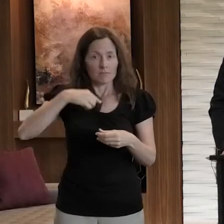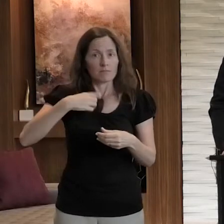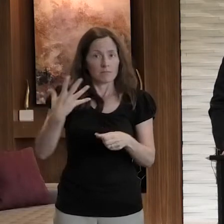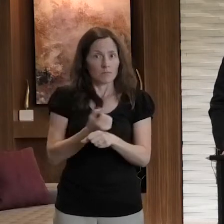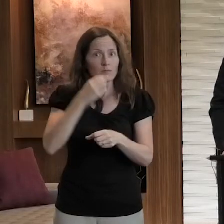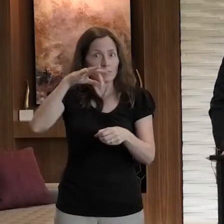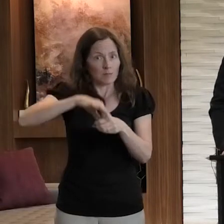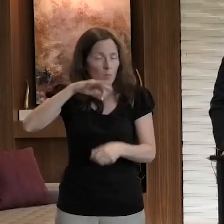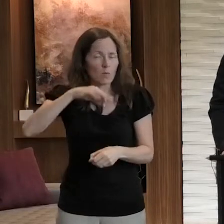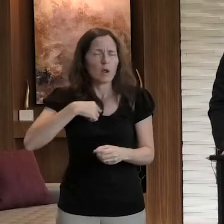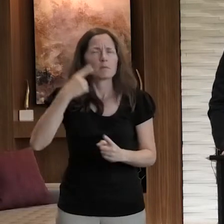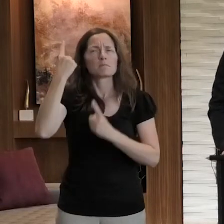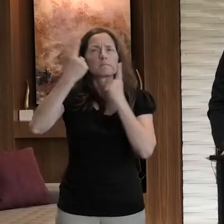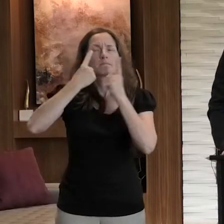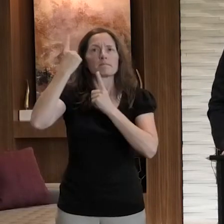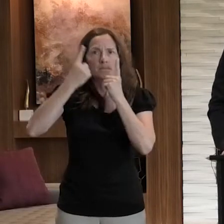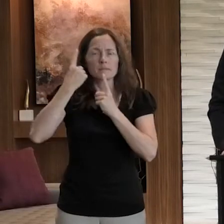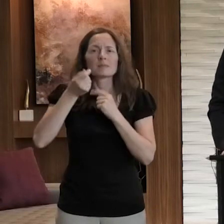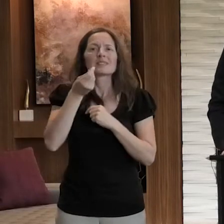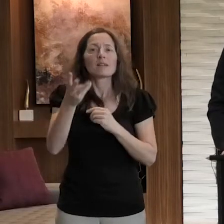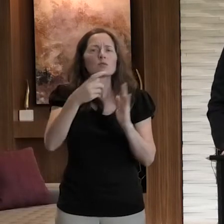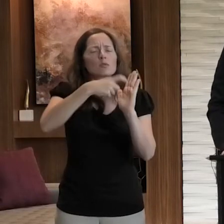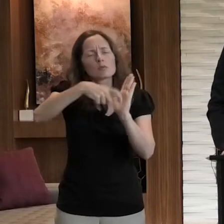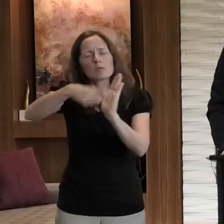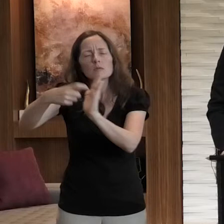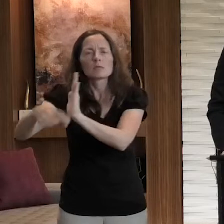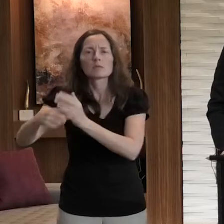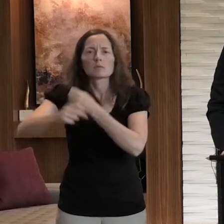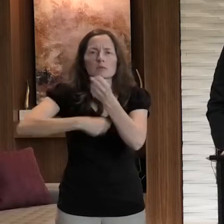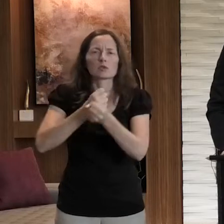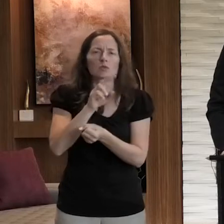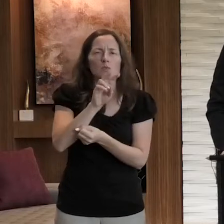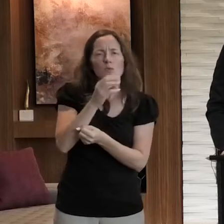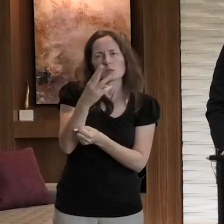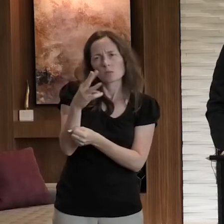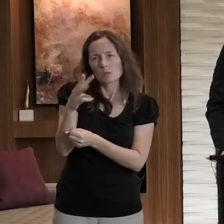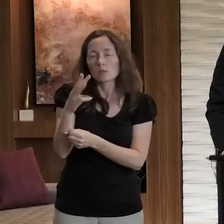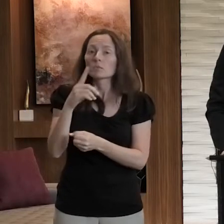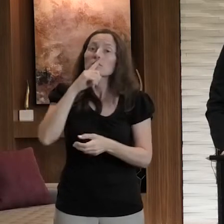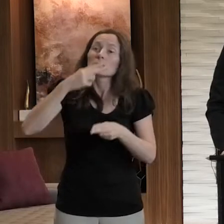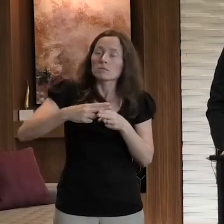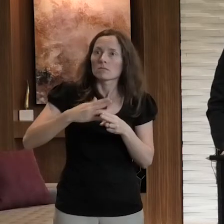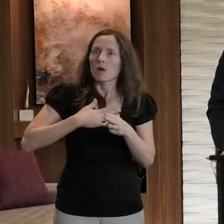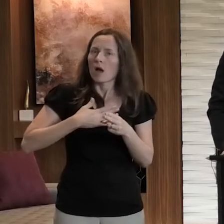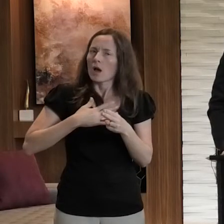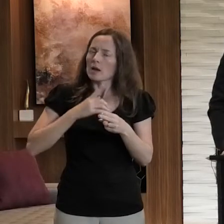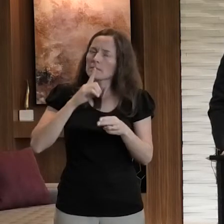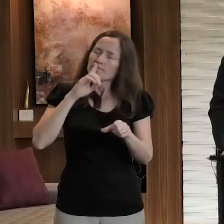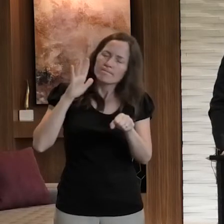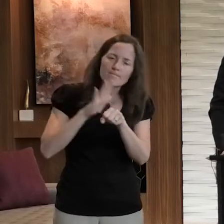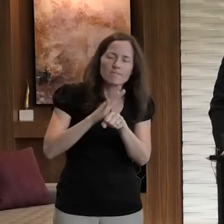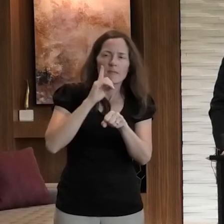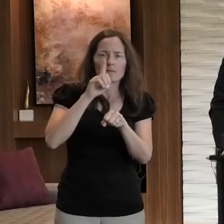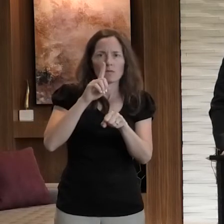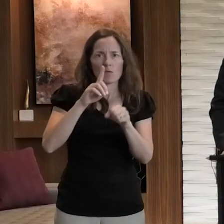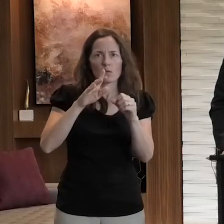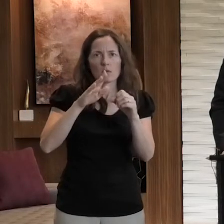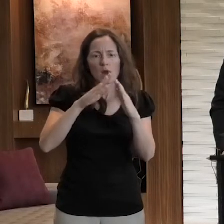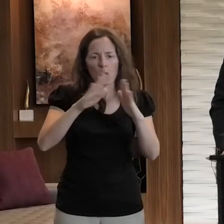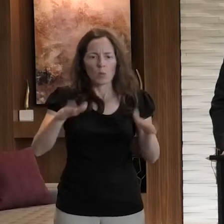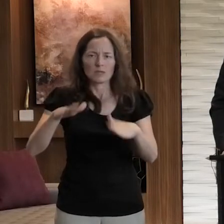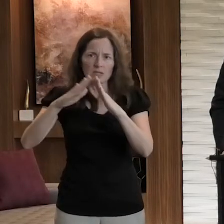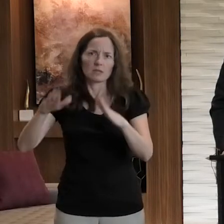that talked about my dedication to affordable housing and understanding that there was